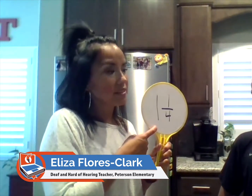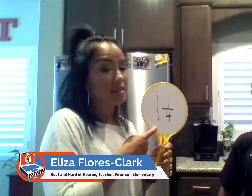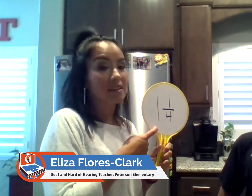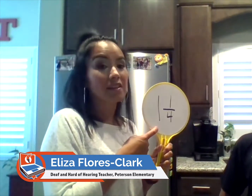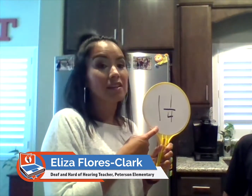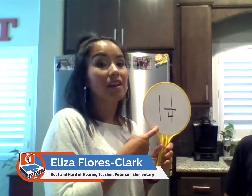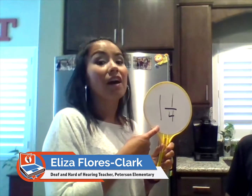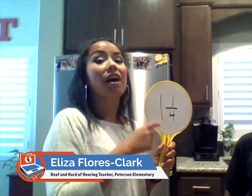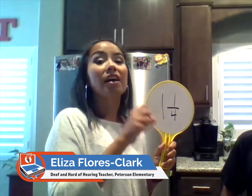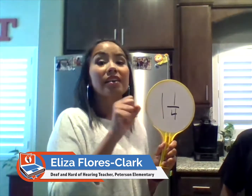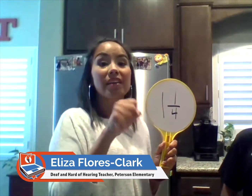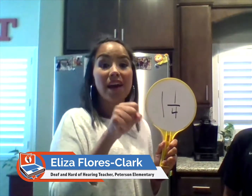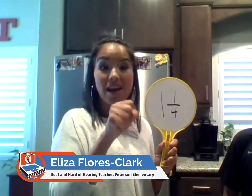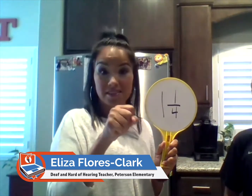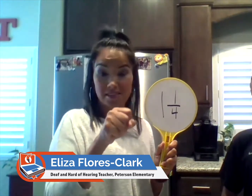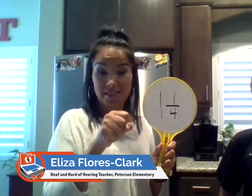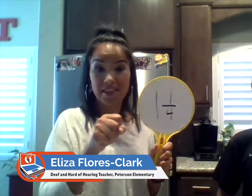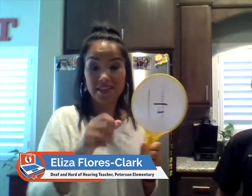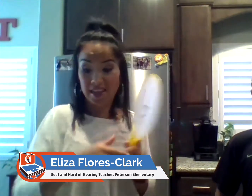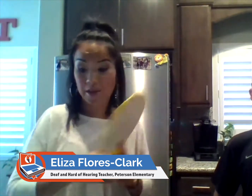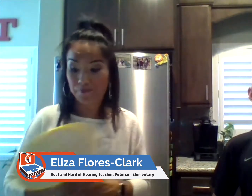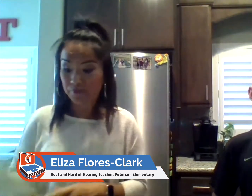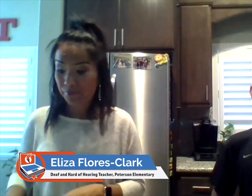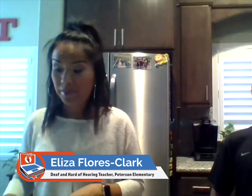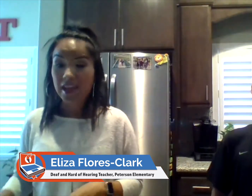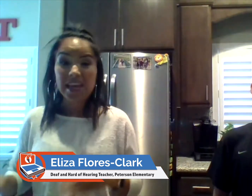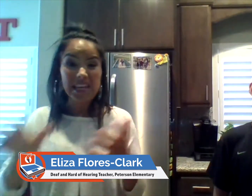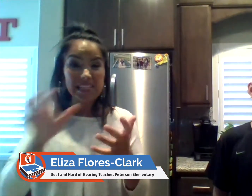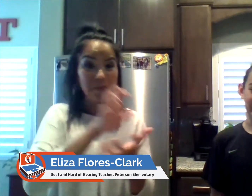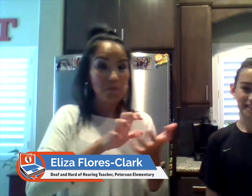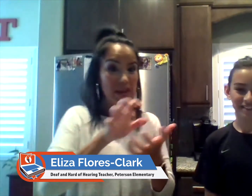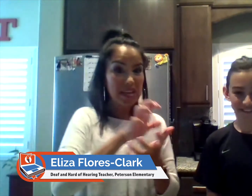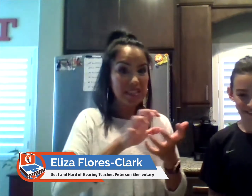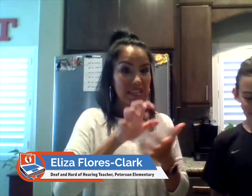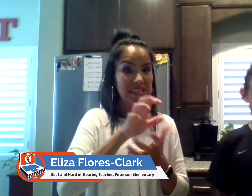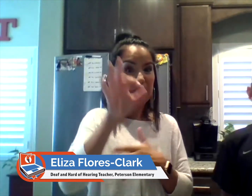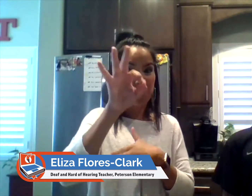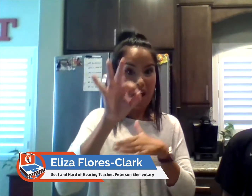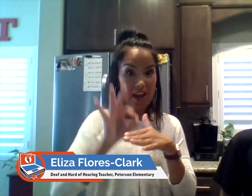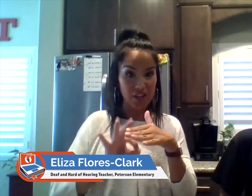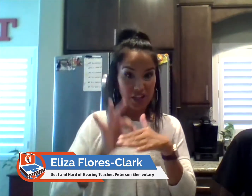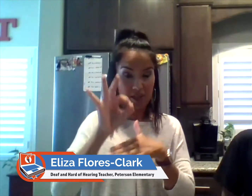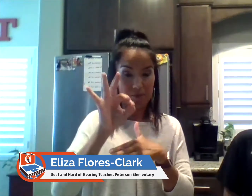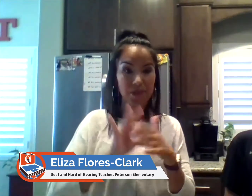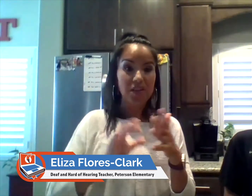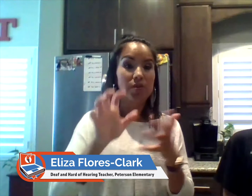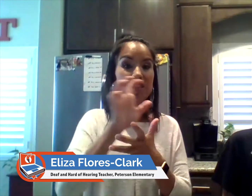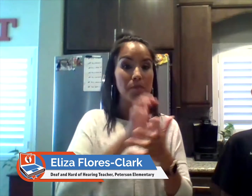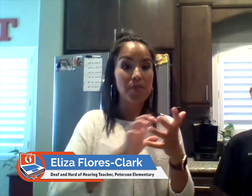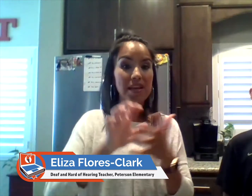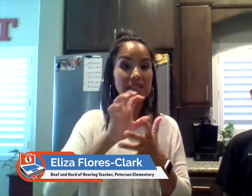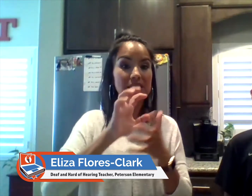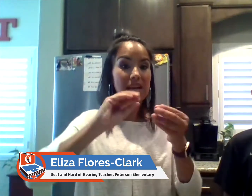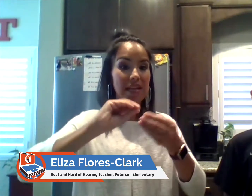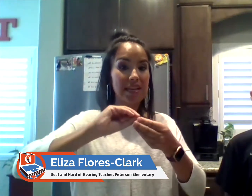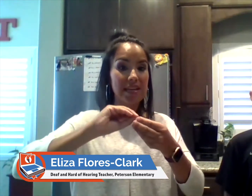fraction. Yes, it's a mixed, he said fraction. So it's a mixed